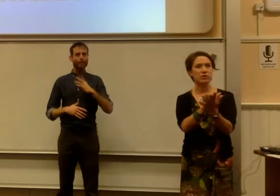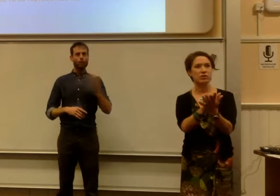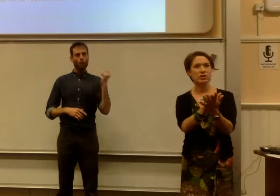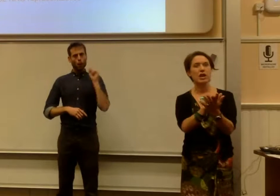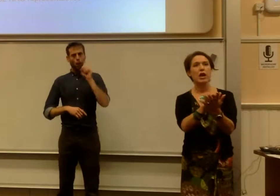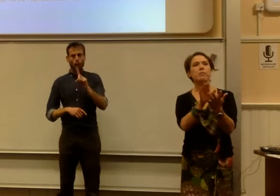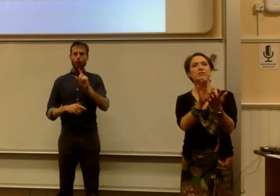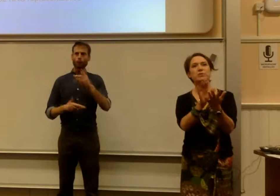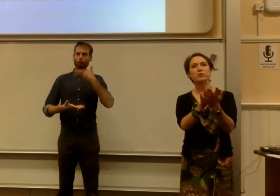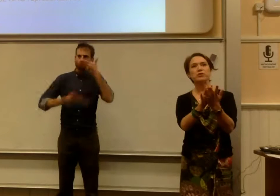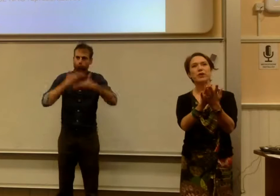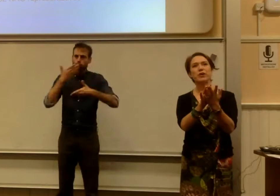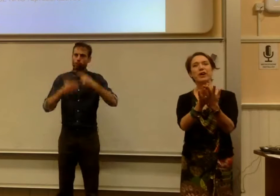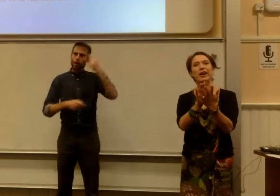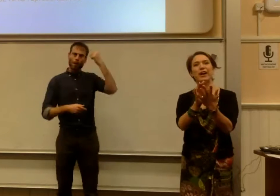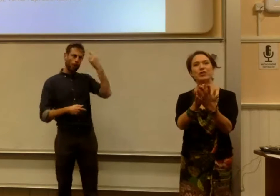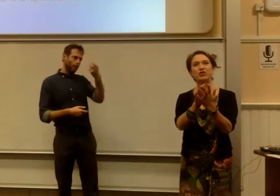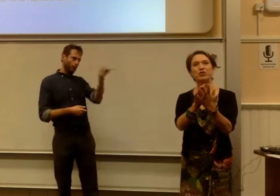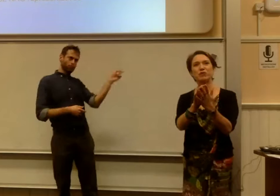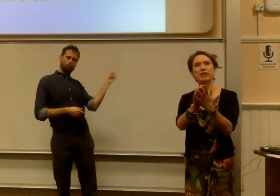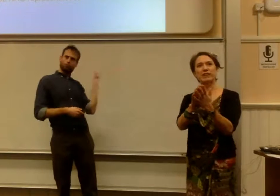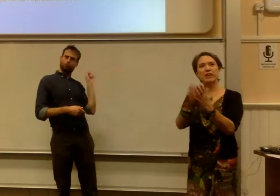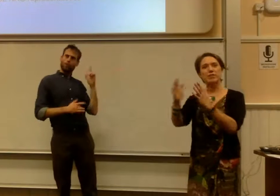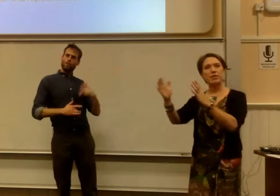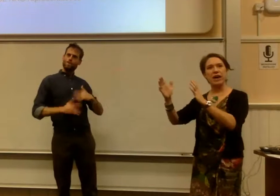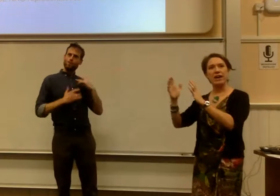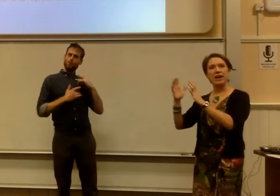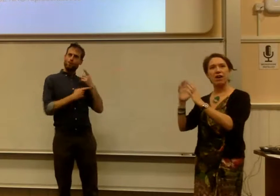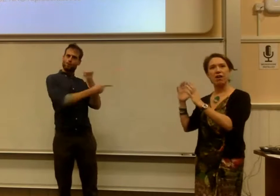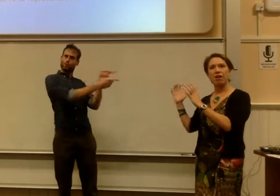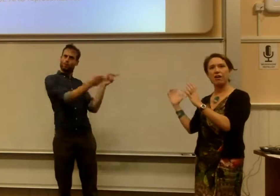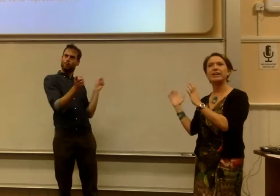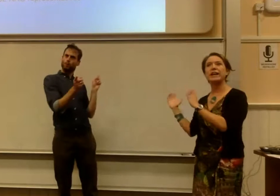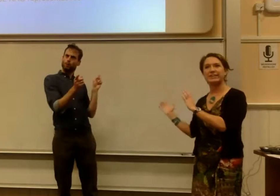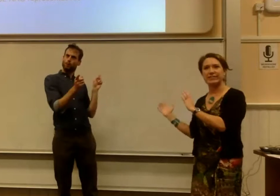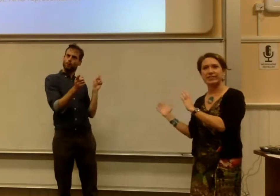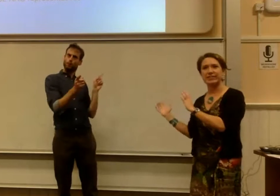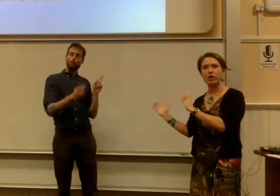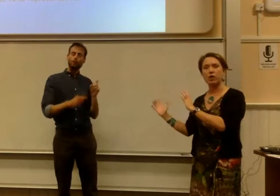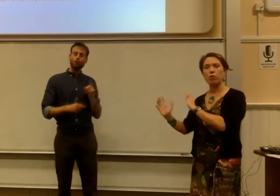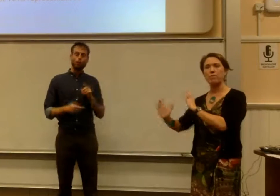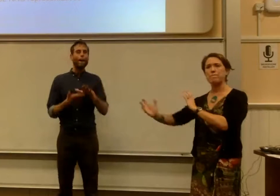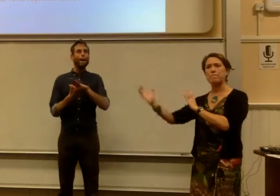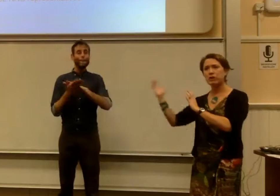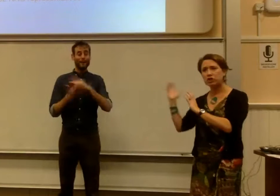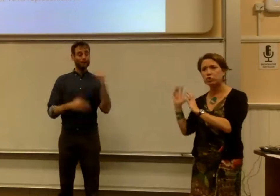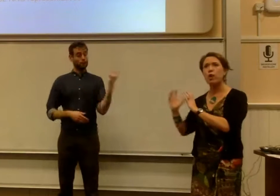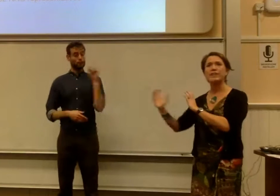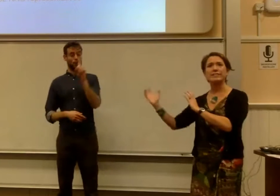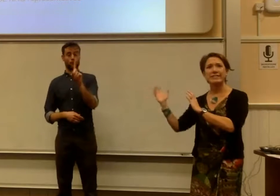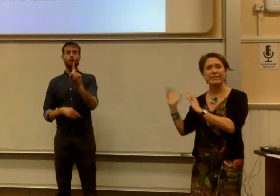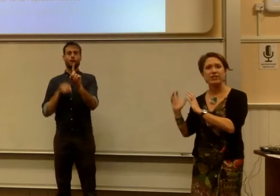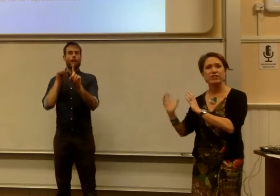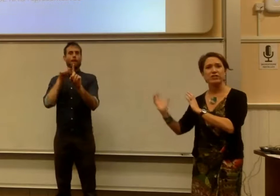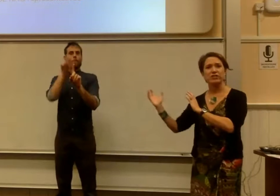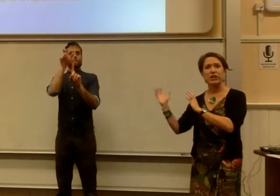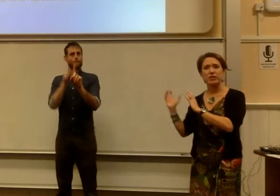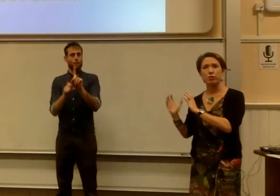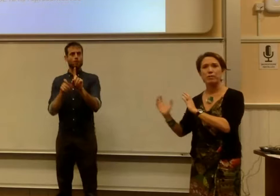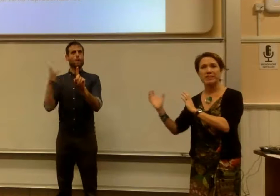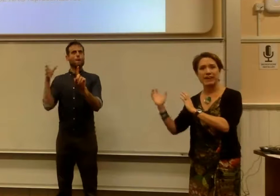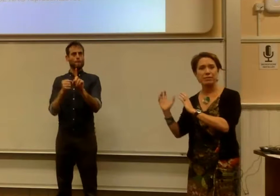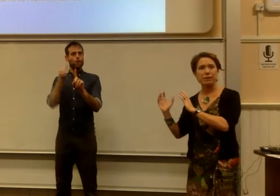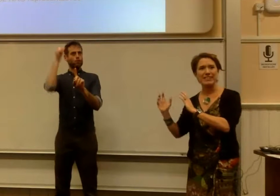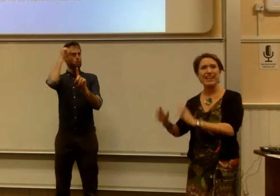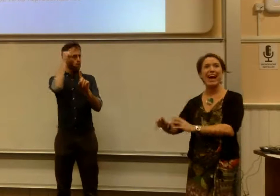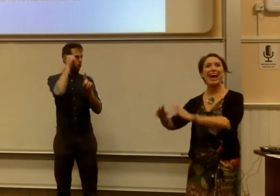the individual. But it's also ensuring that they are connected with the much wider discussion